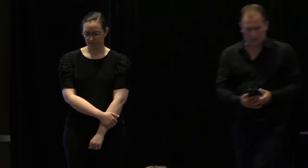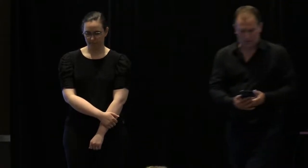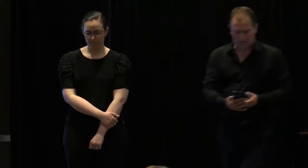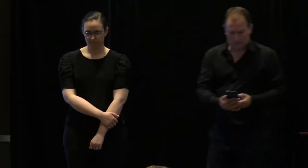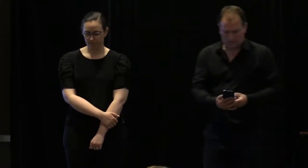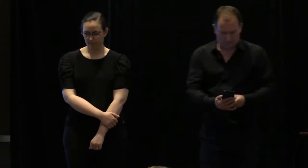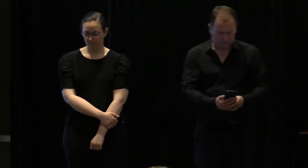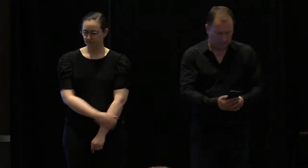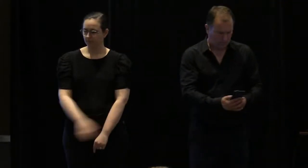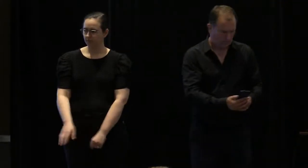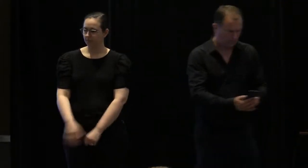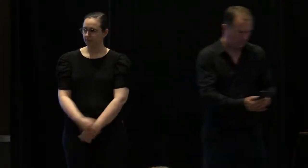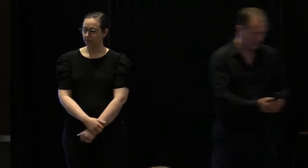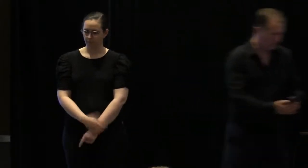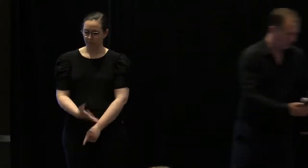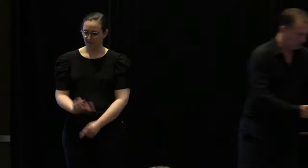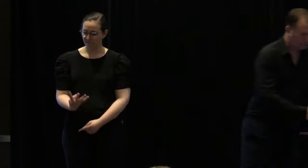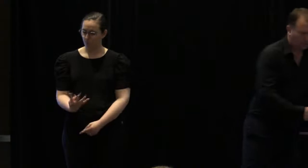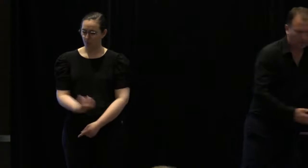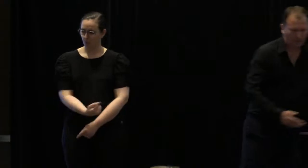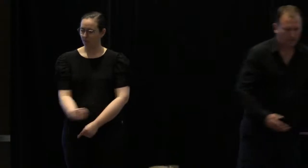All right.